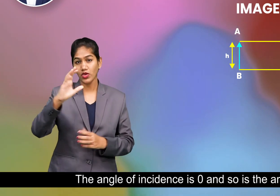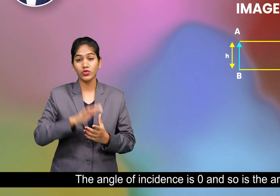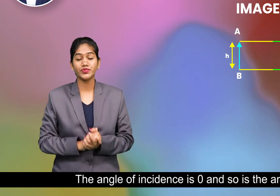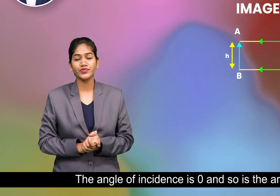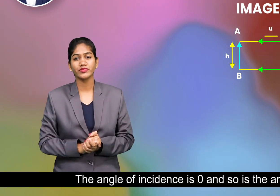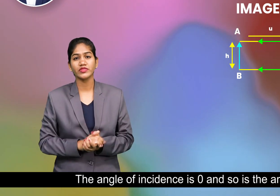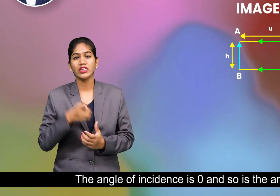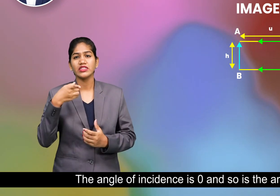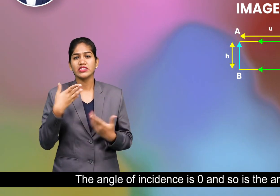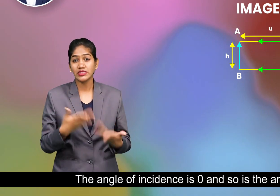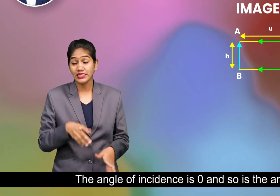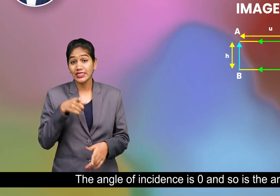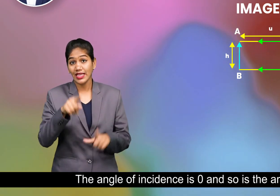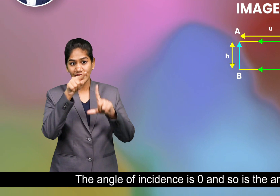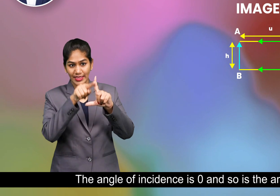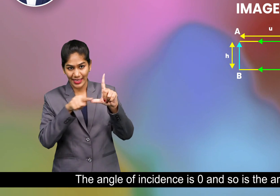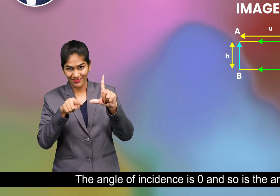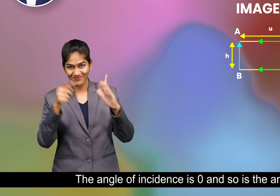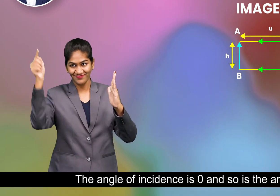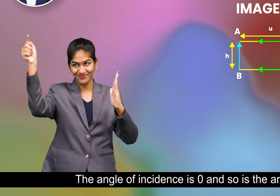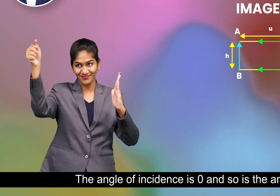The angle of incidence is 0.